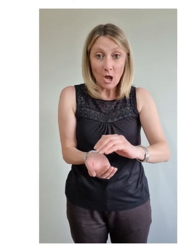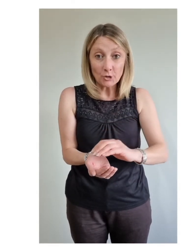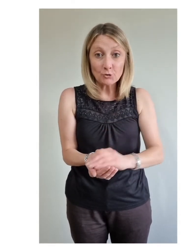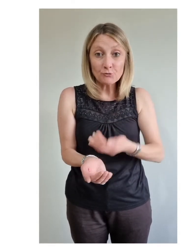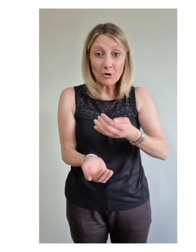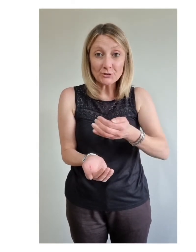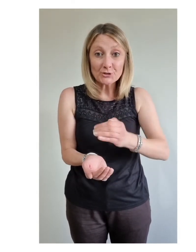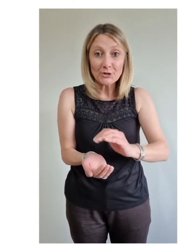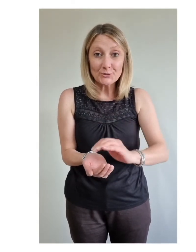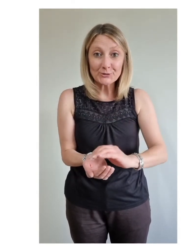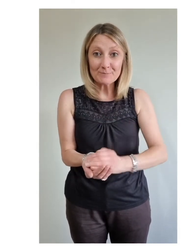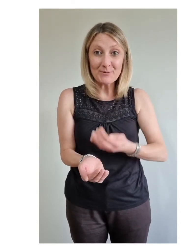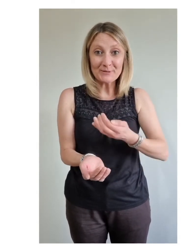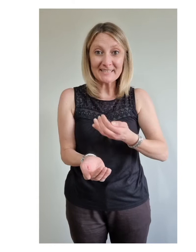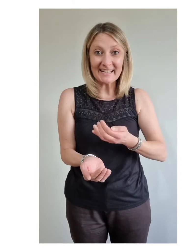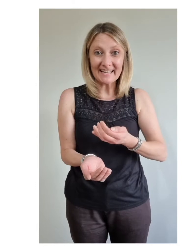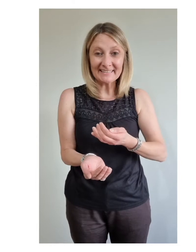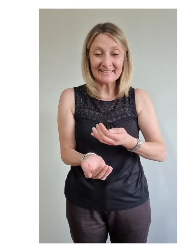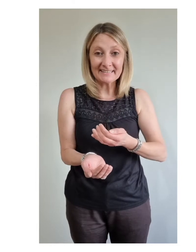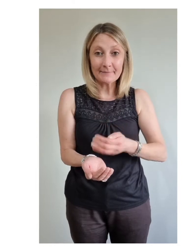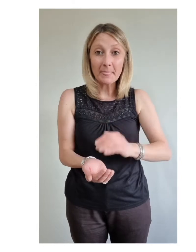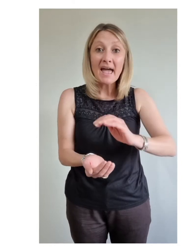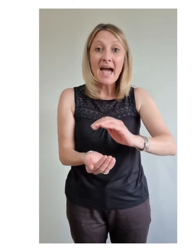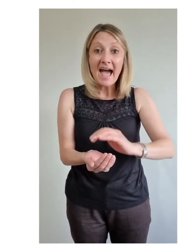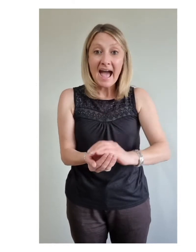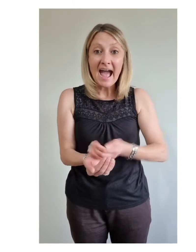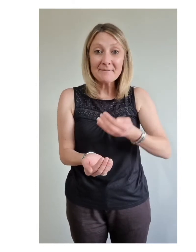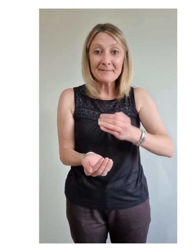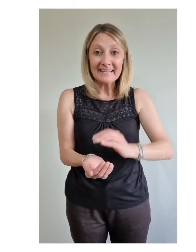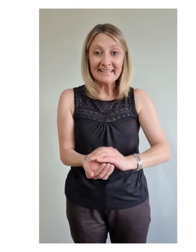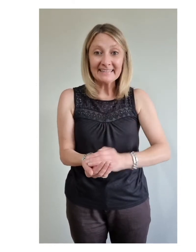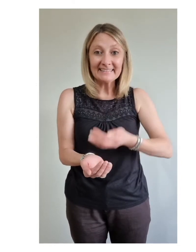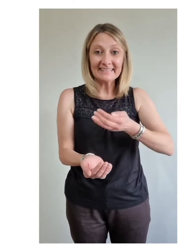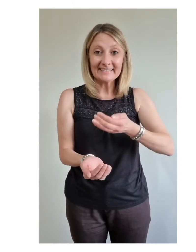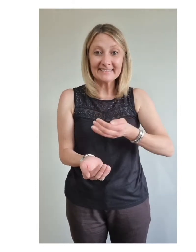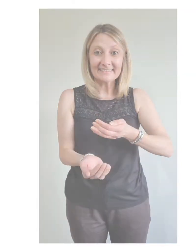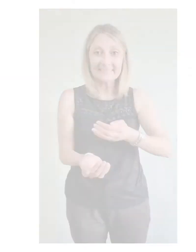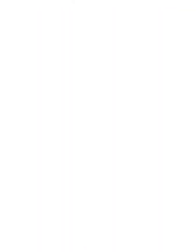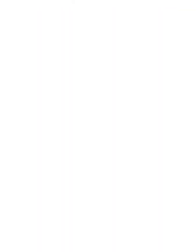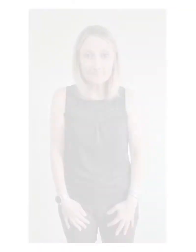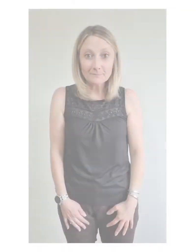hand across your supporting hand. Happy.